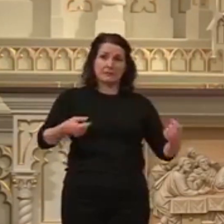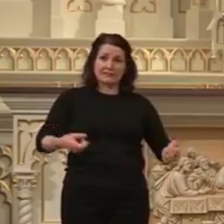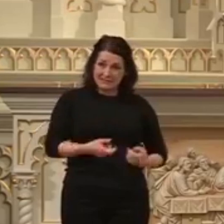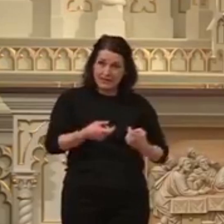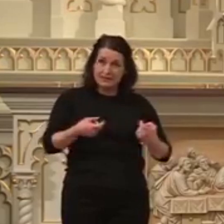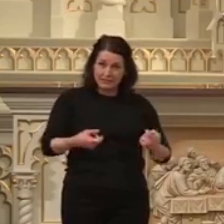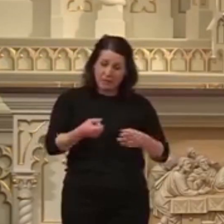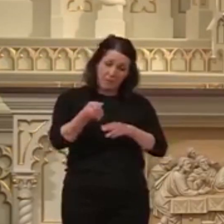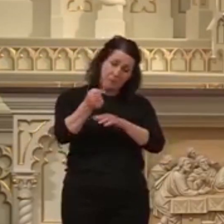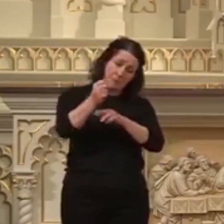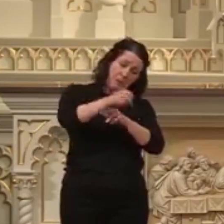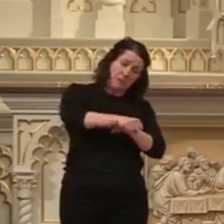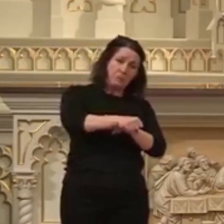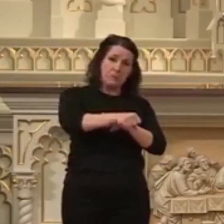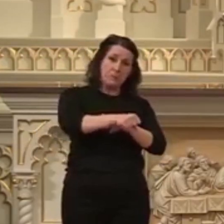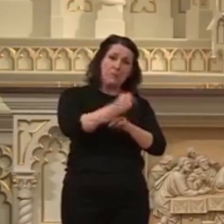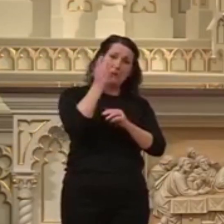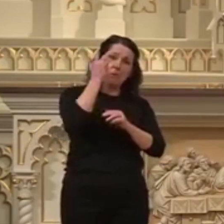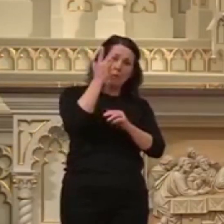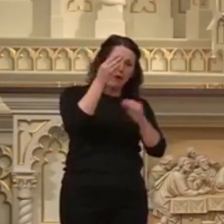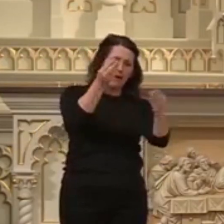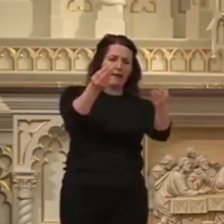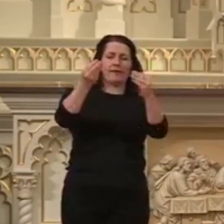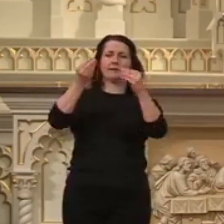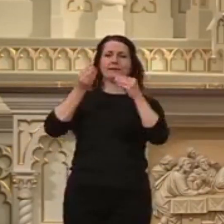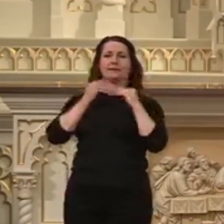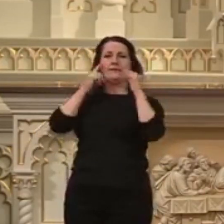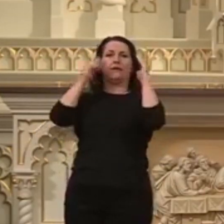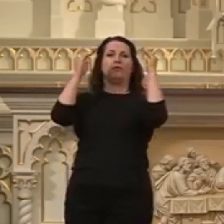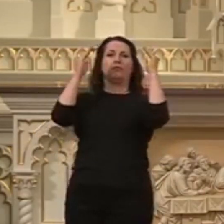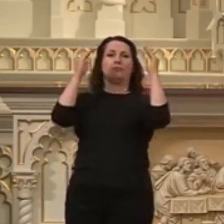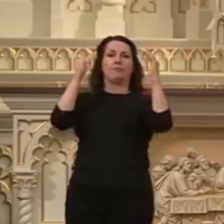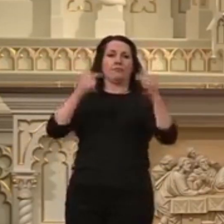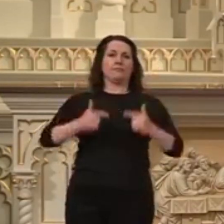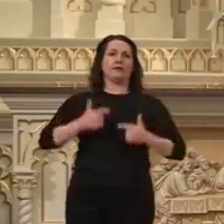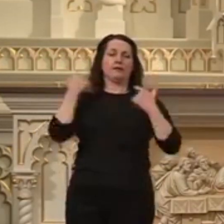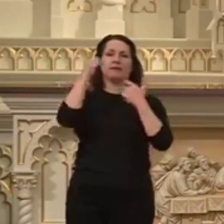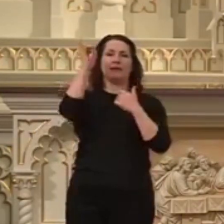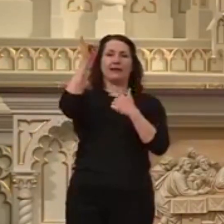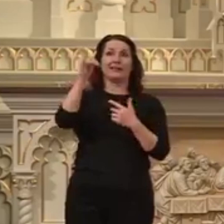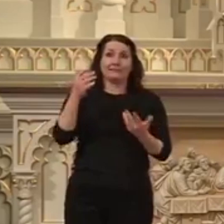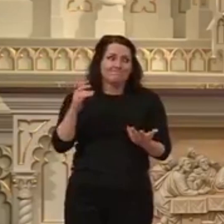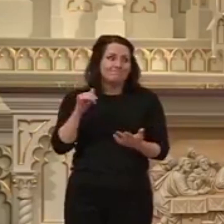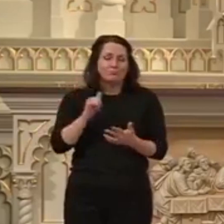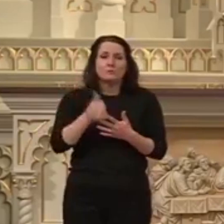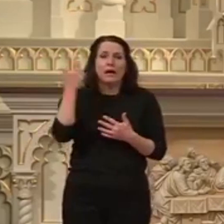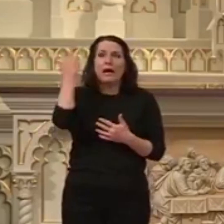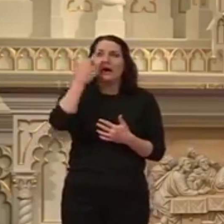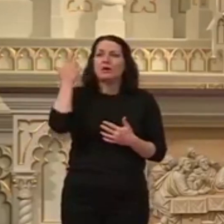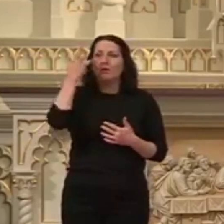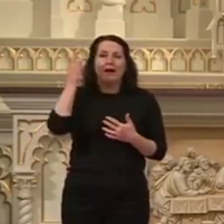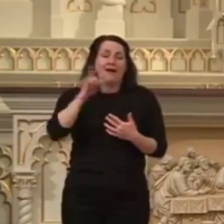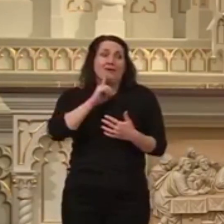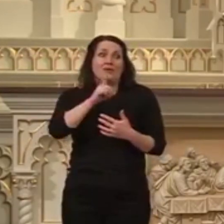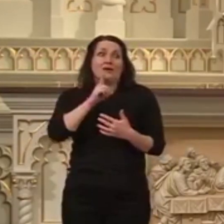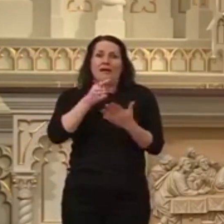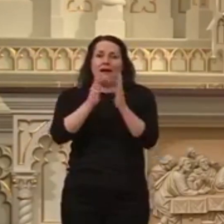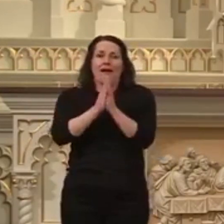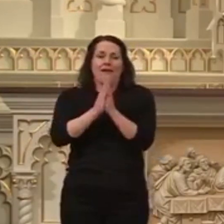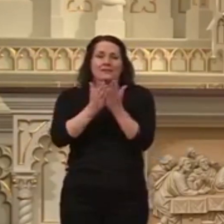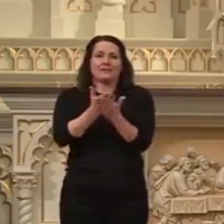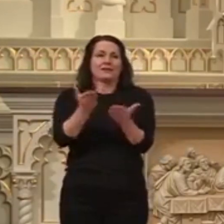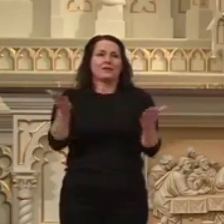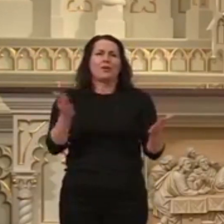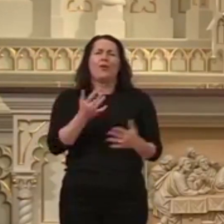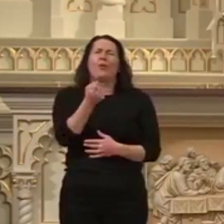so that we can have the hope of everlasting life. That is why I invite all of us just to hold on to